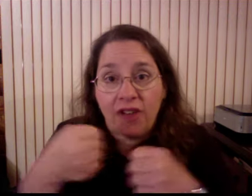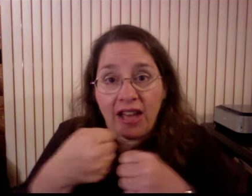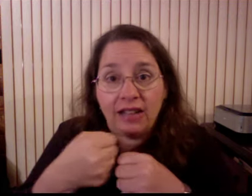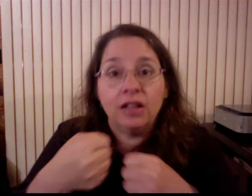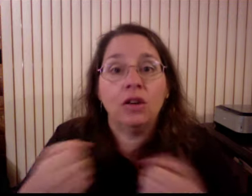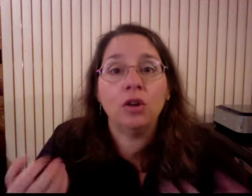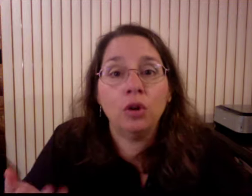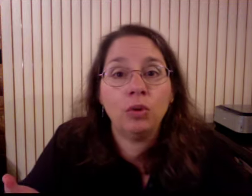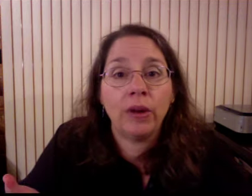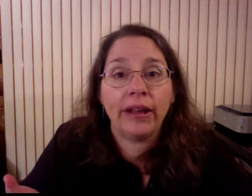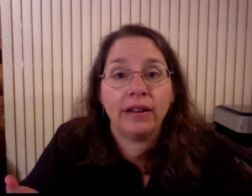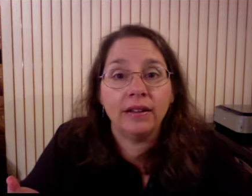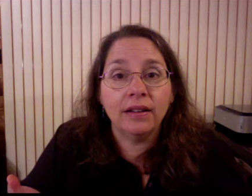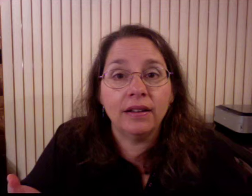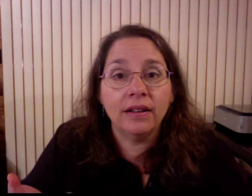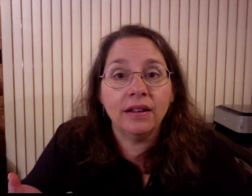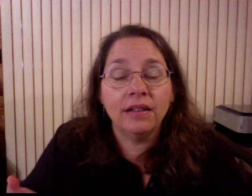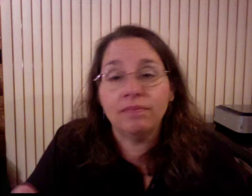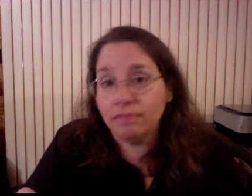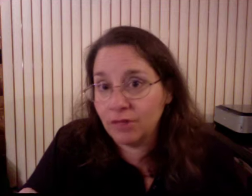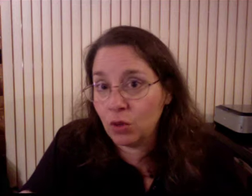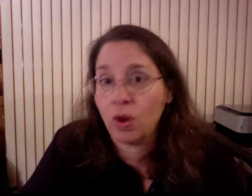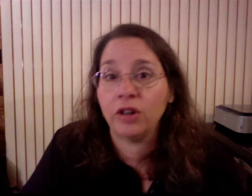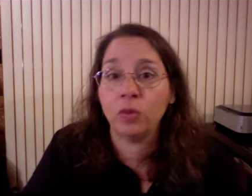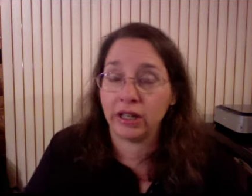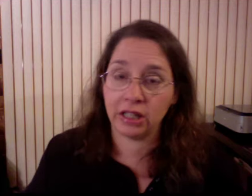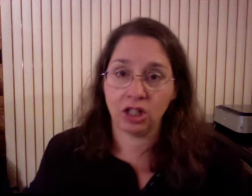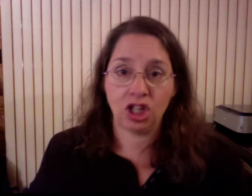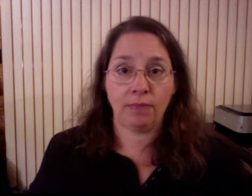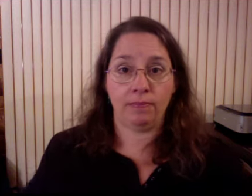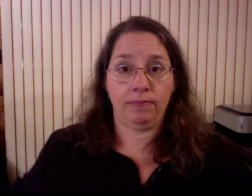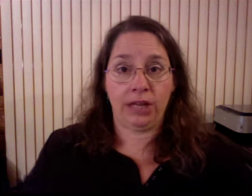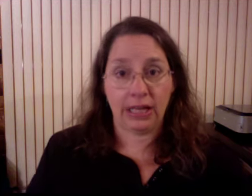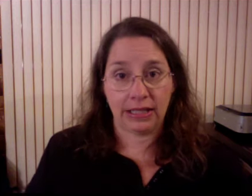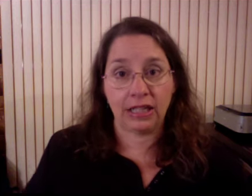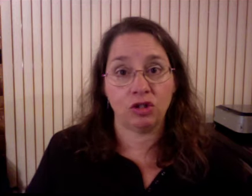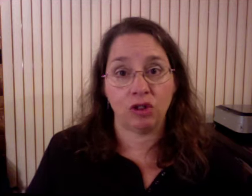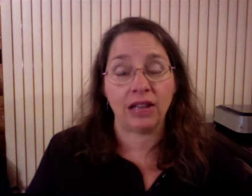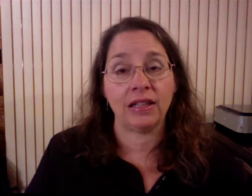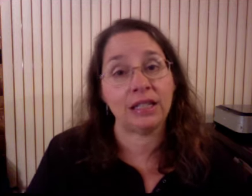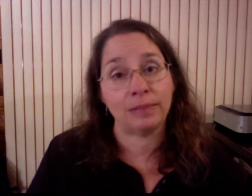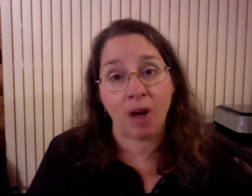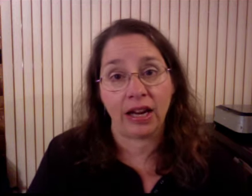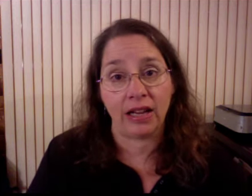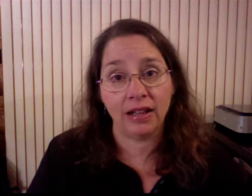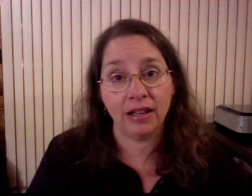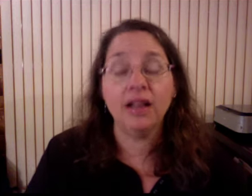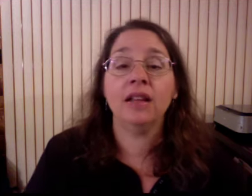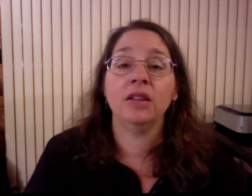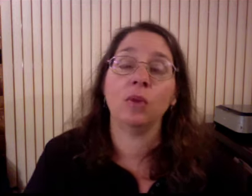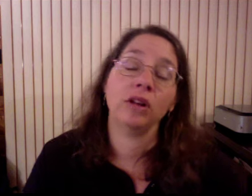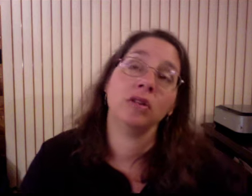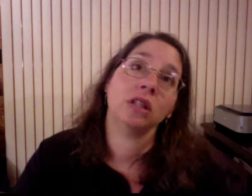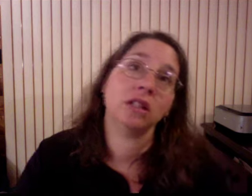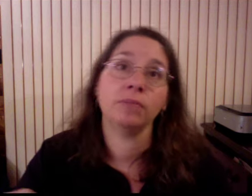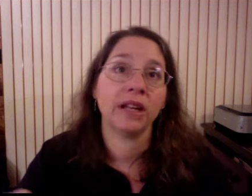fight, who would win? The one who went to the gym because he had strengthened his body. The one who sits and plays